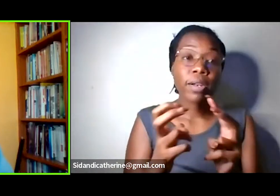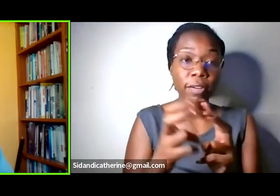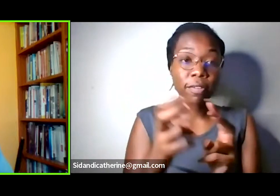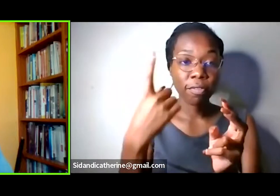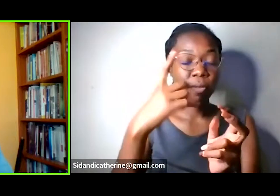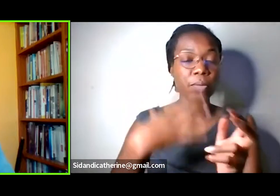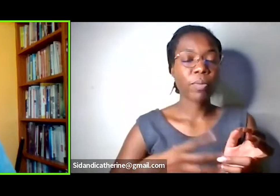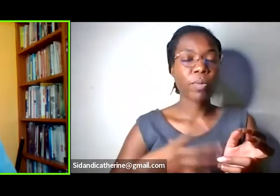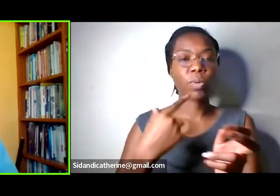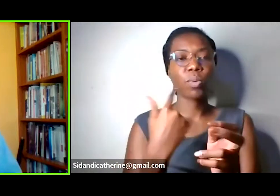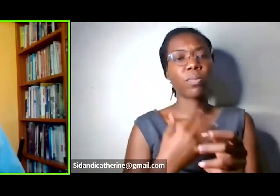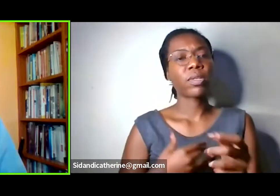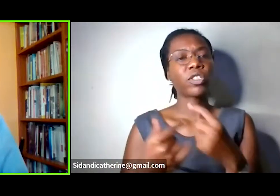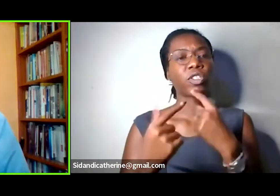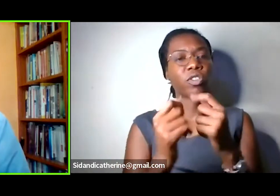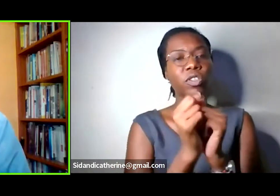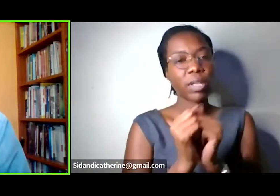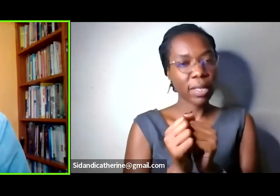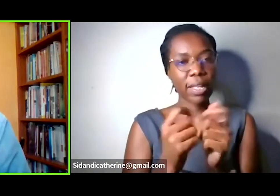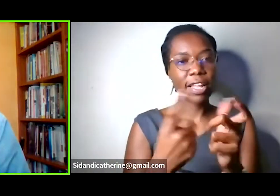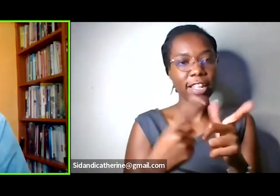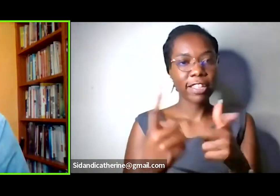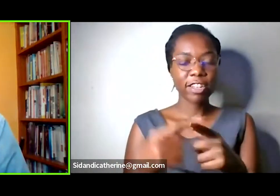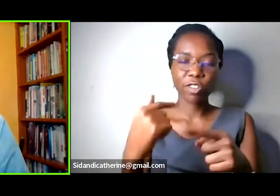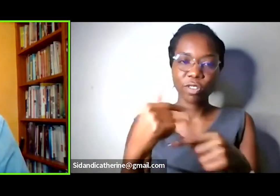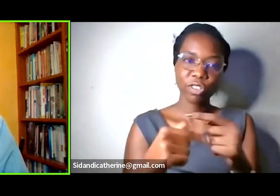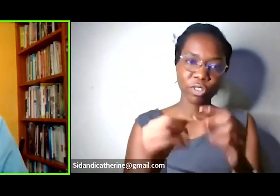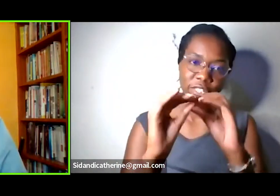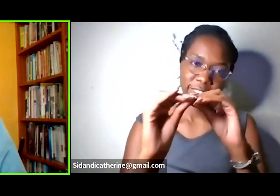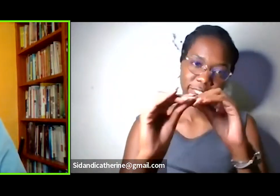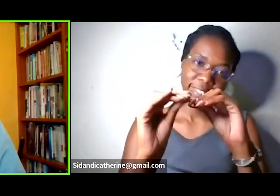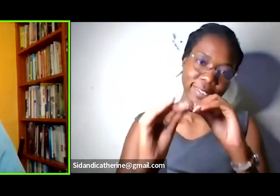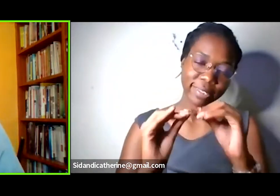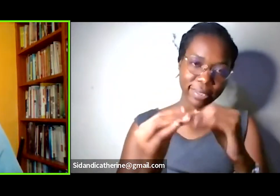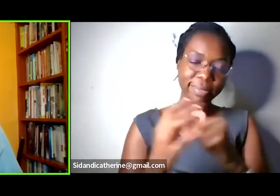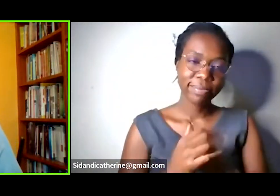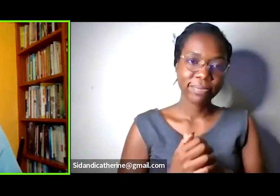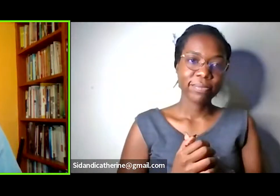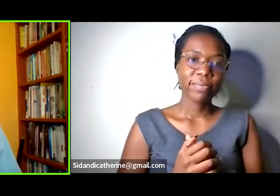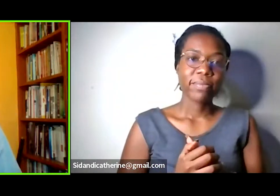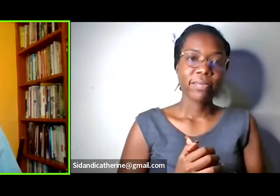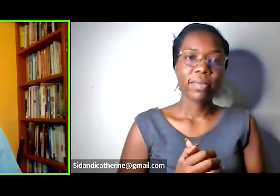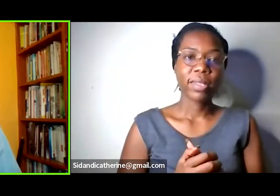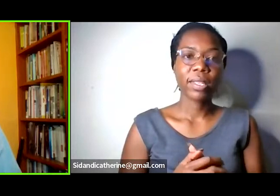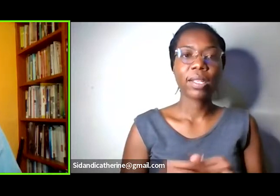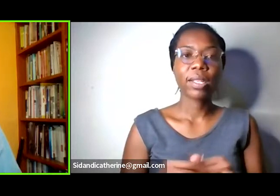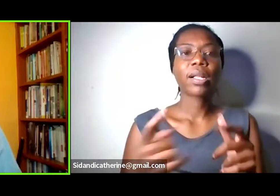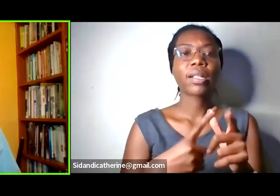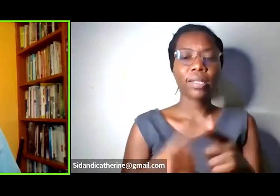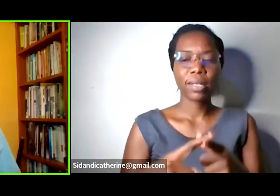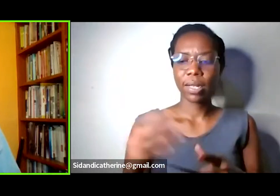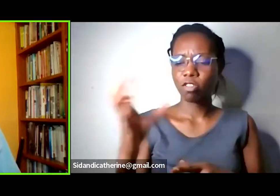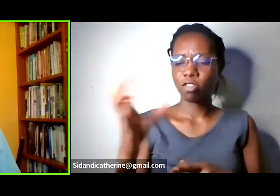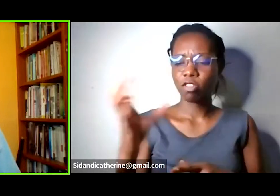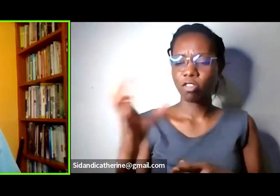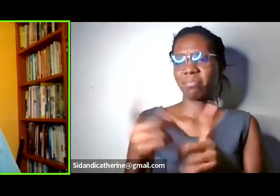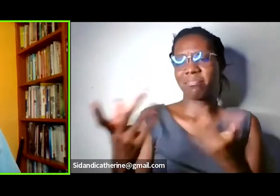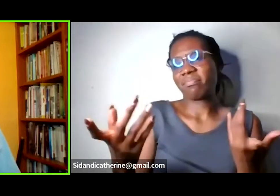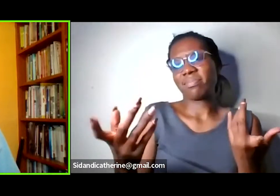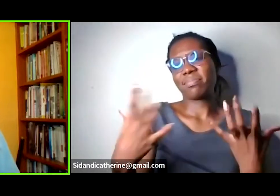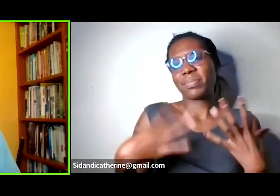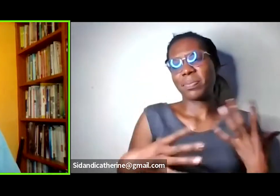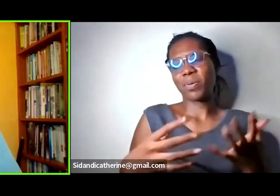I do free webinars every single week. And for you to come to my webinar, you have to sign up